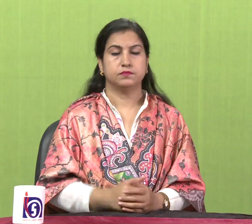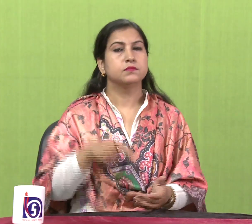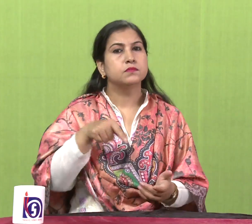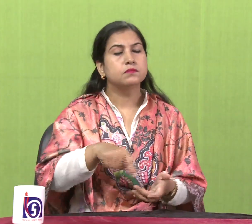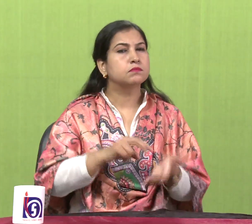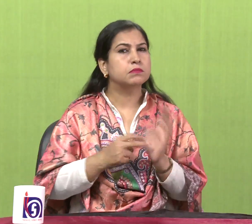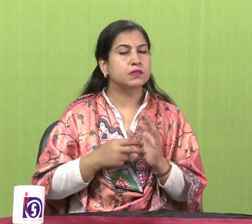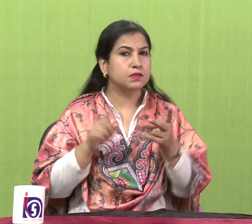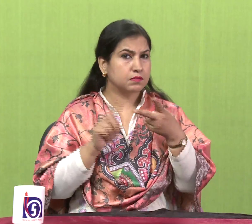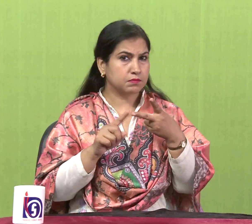It means